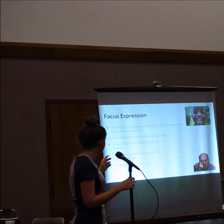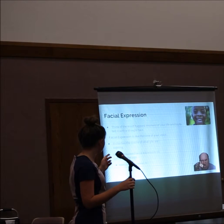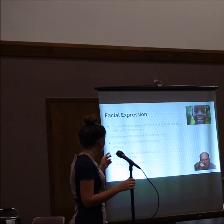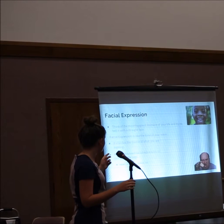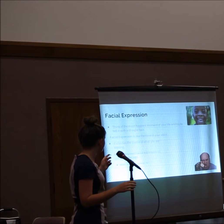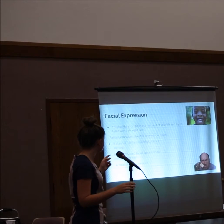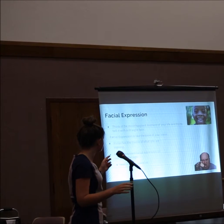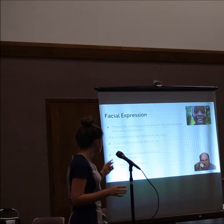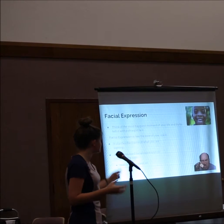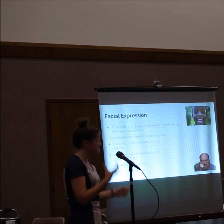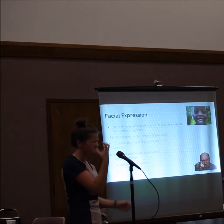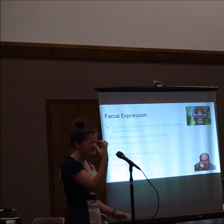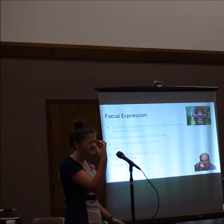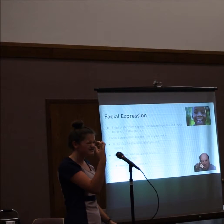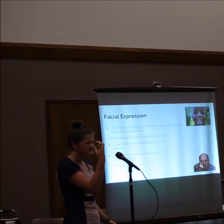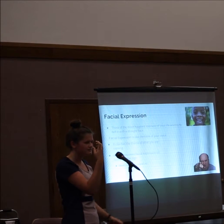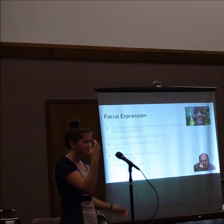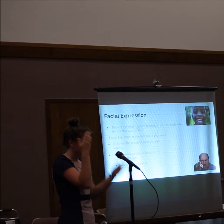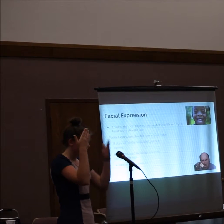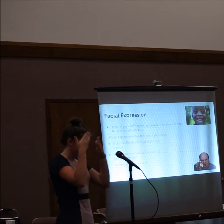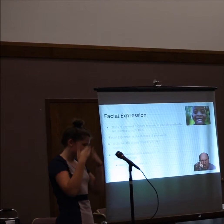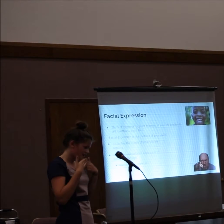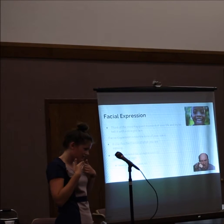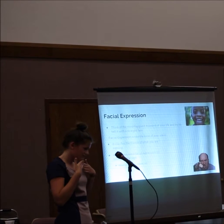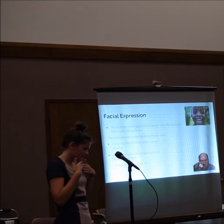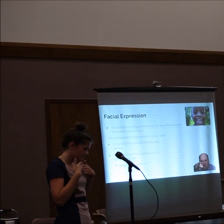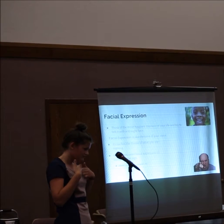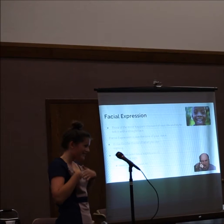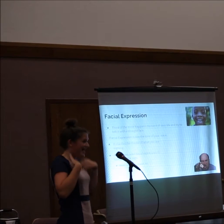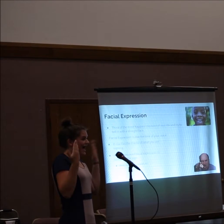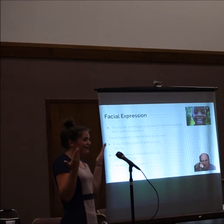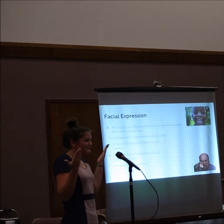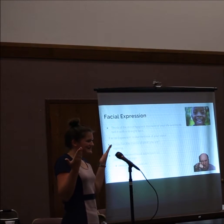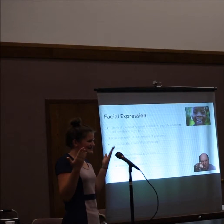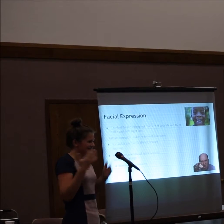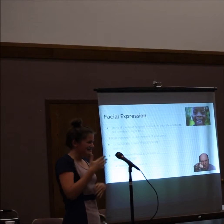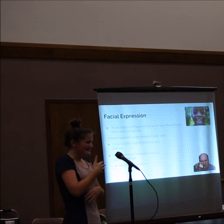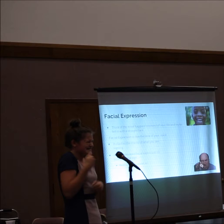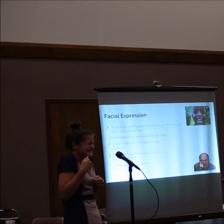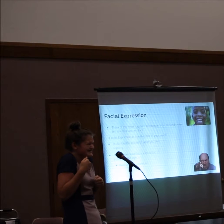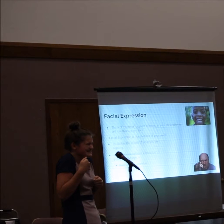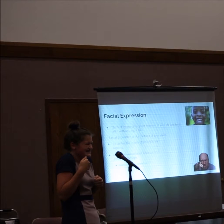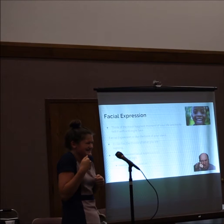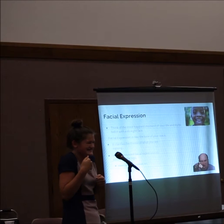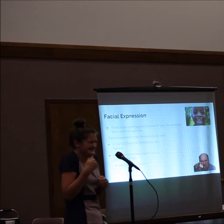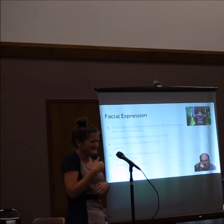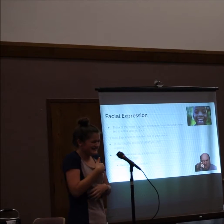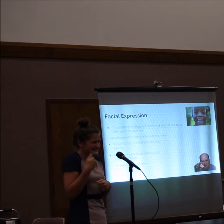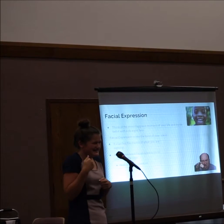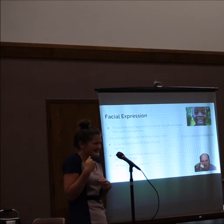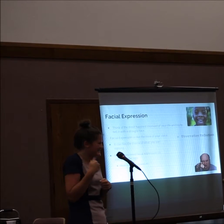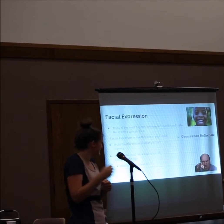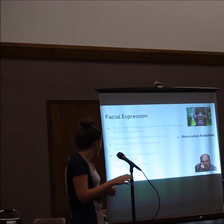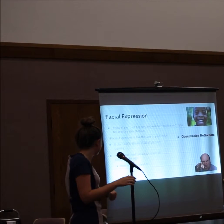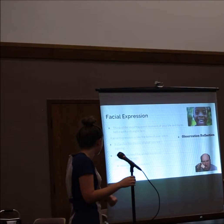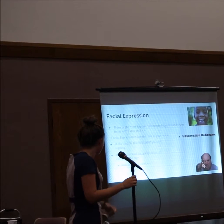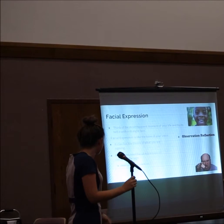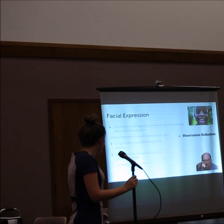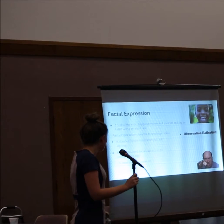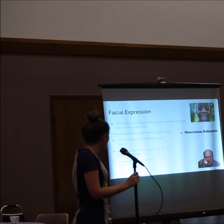need that facial expression is mean, sad, happy, and scared. You're gonna need that.